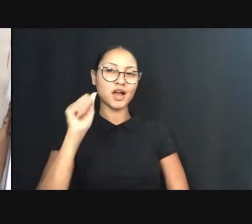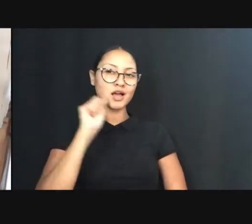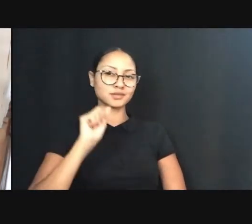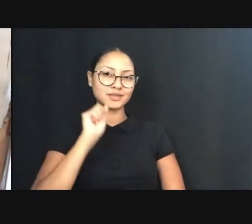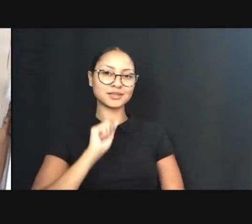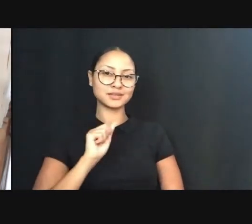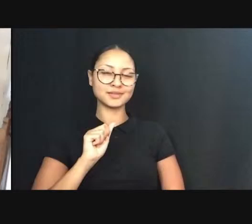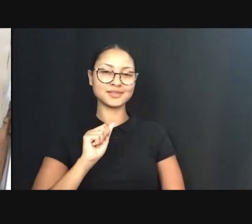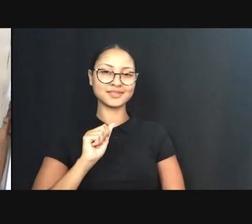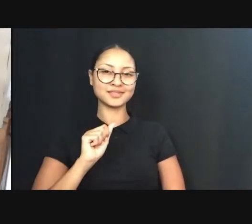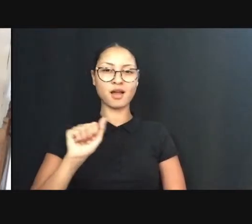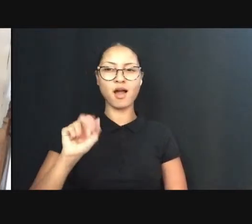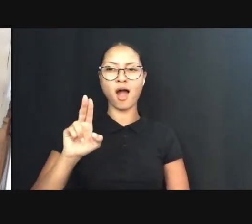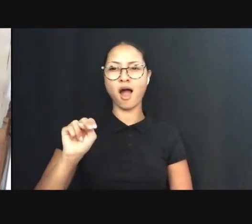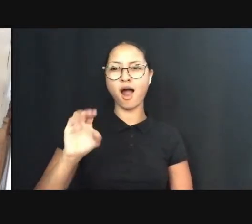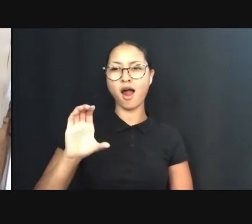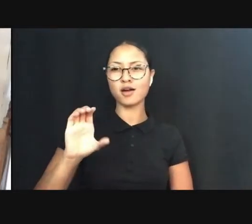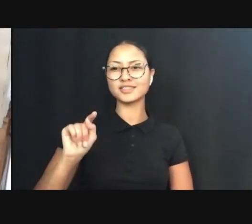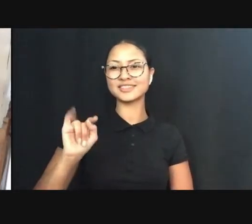right? And I'm kind of making a